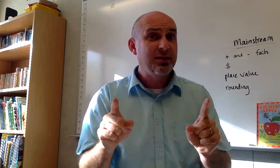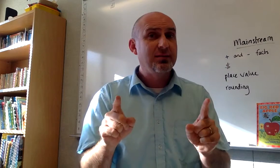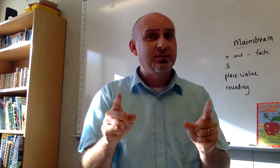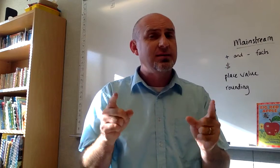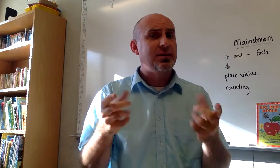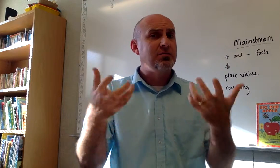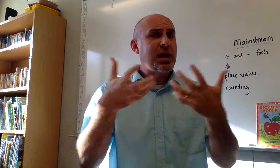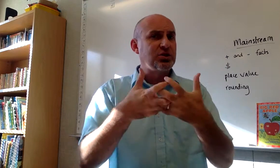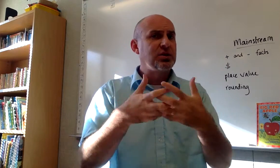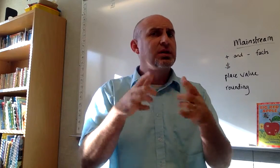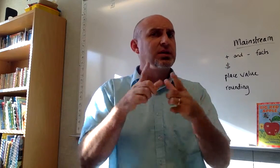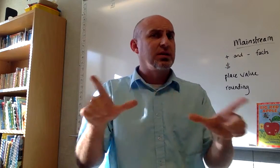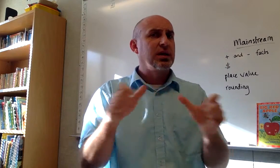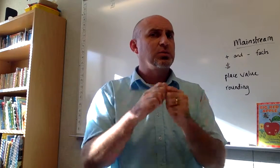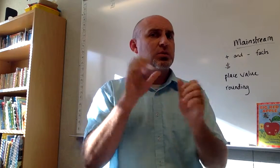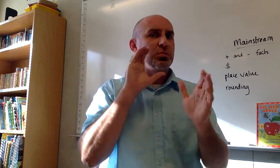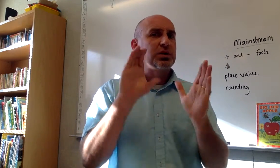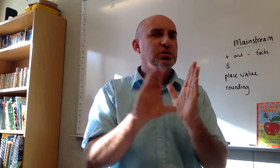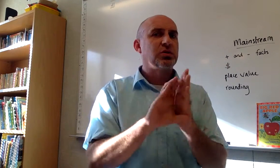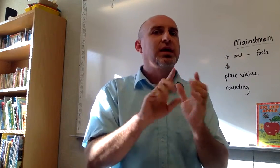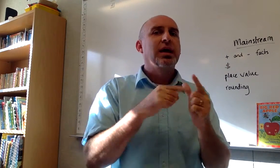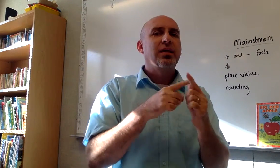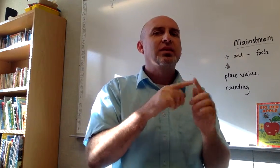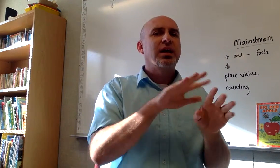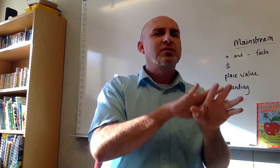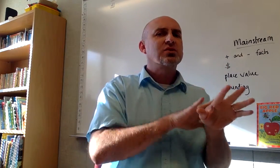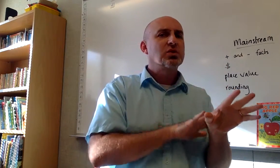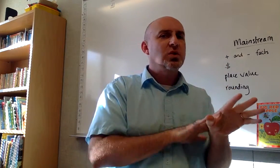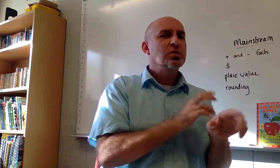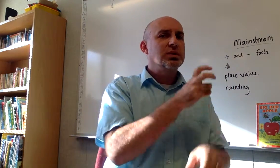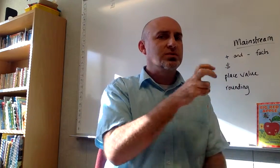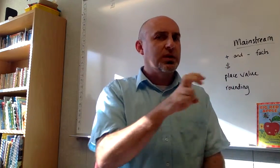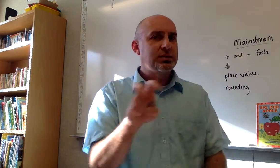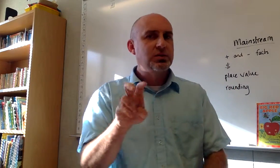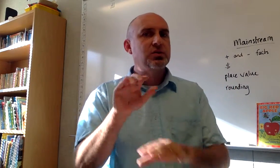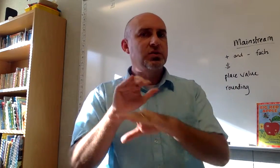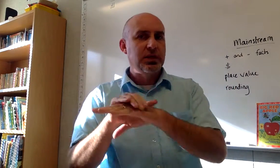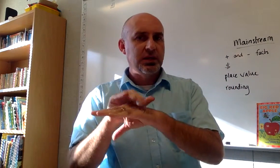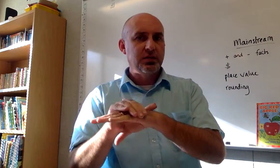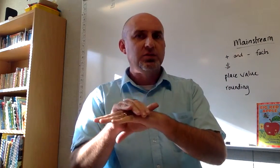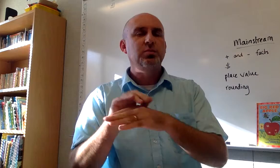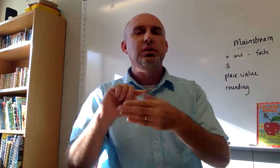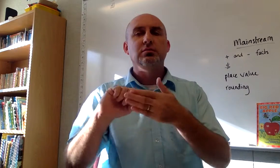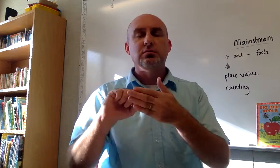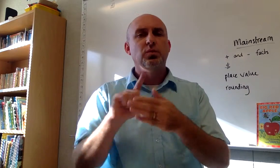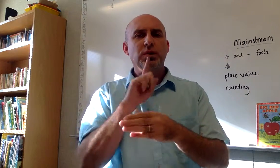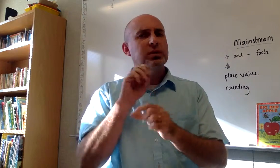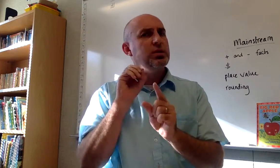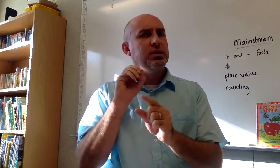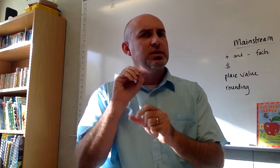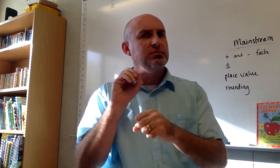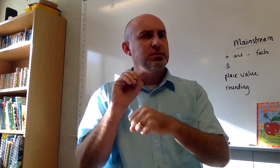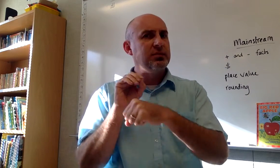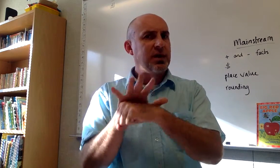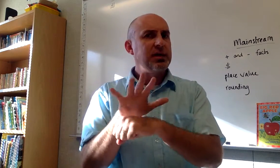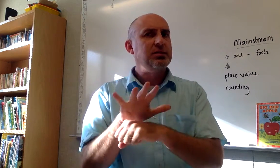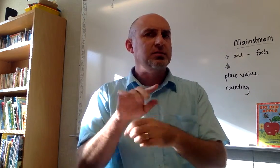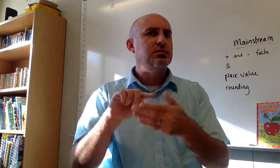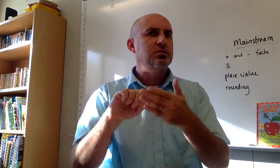and that he can match the language with the picture. And then kind of slowly transition to the English. But I really, really advise to